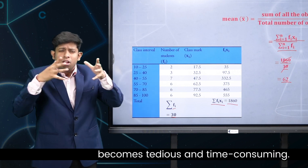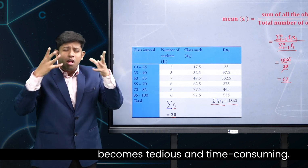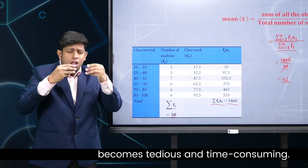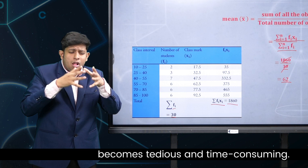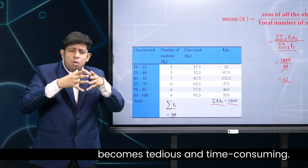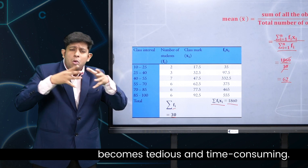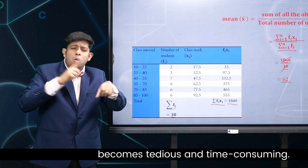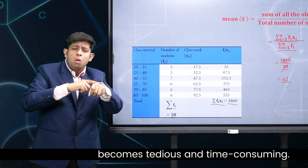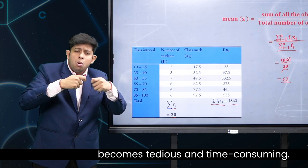consuming.